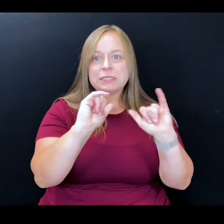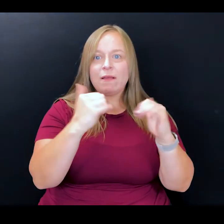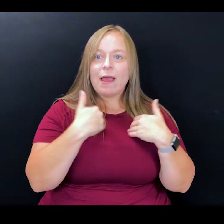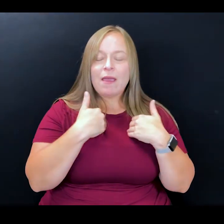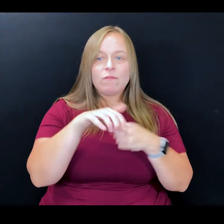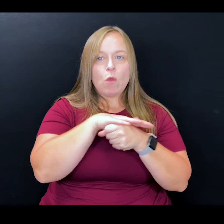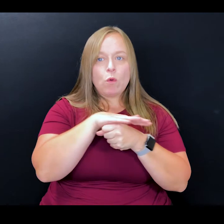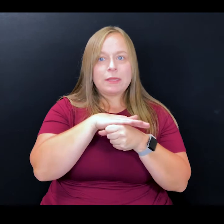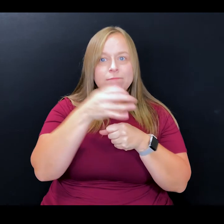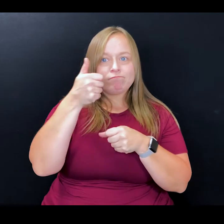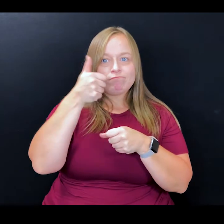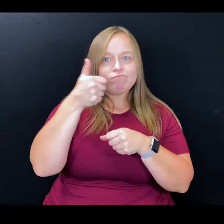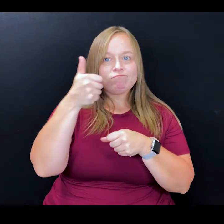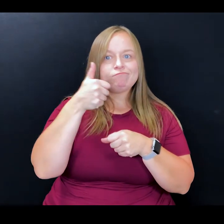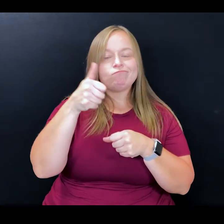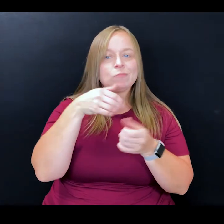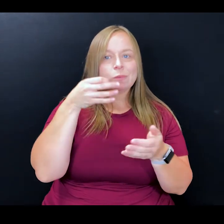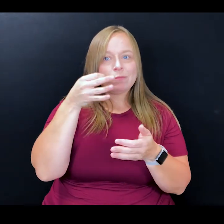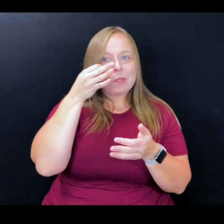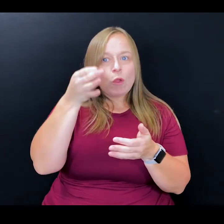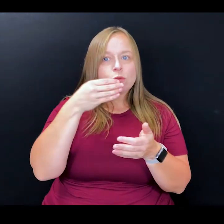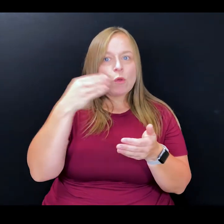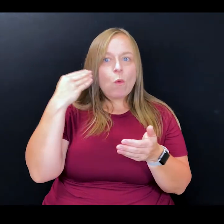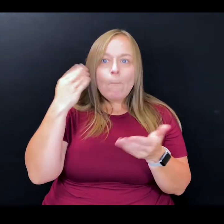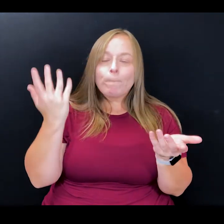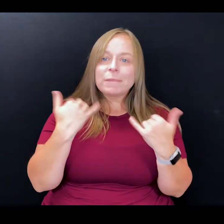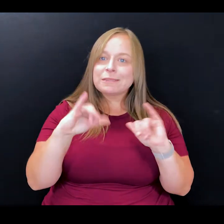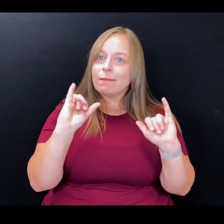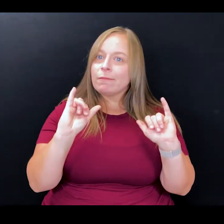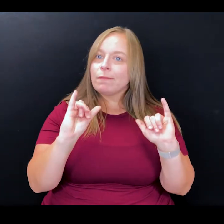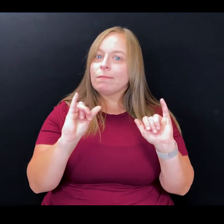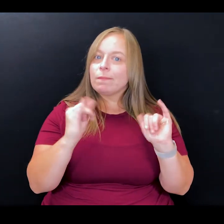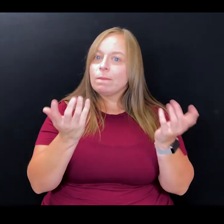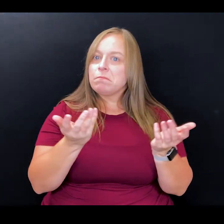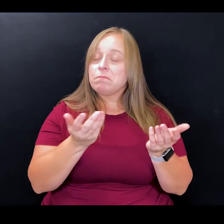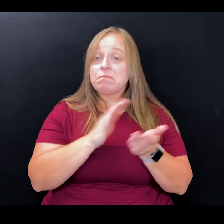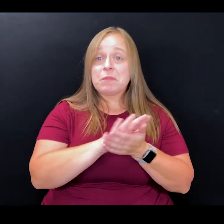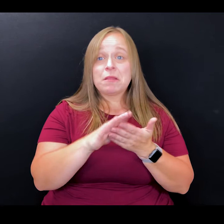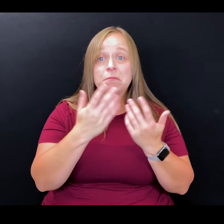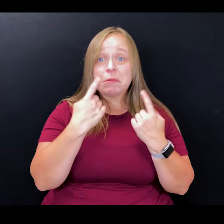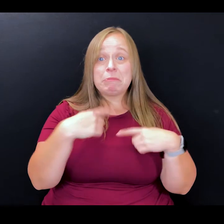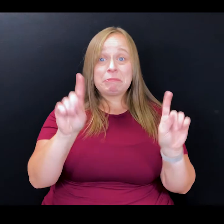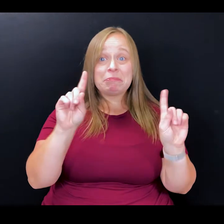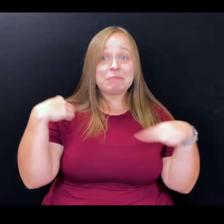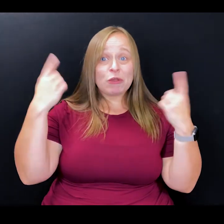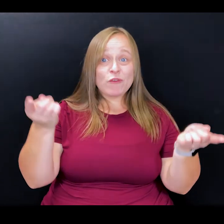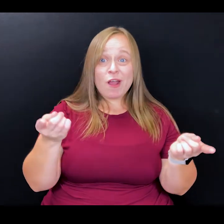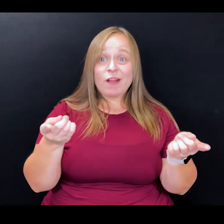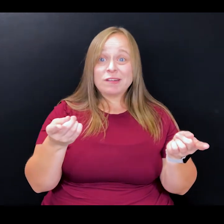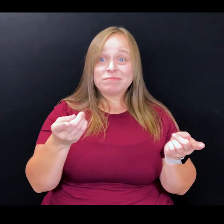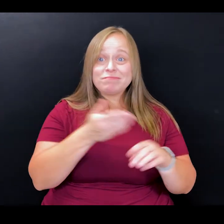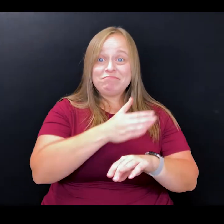telehealth in, relatively closer to them so that they can, and it's been pretty